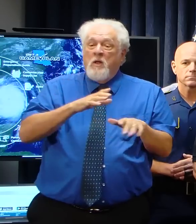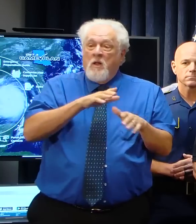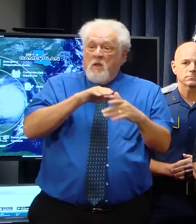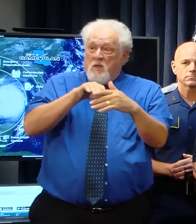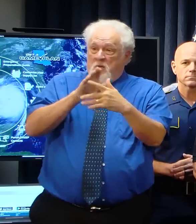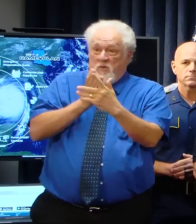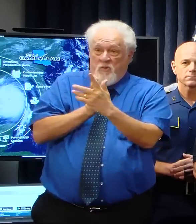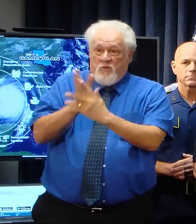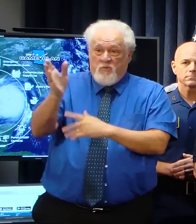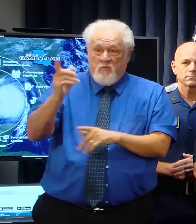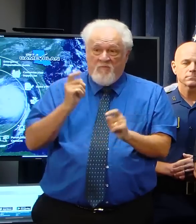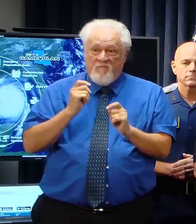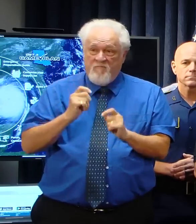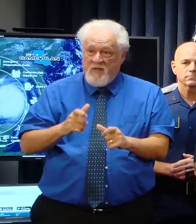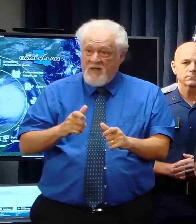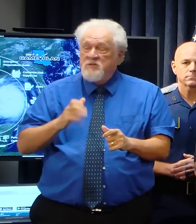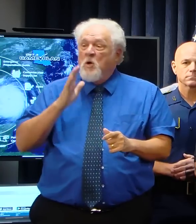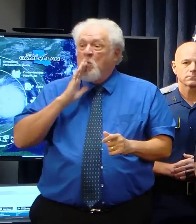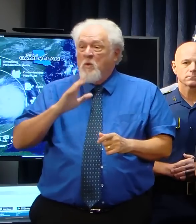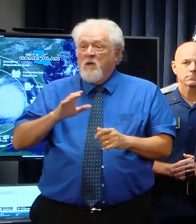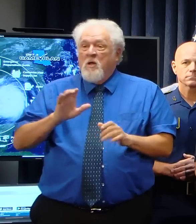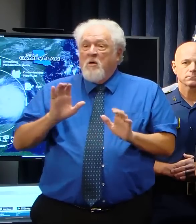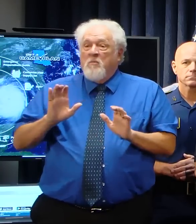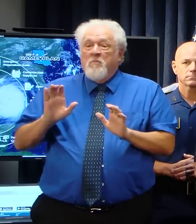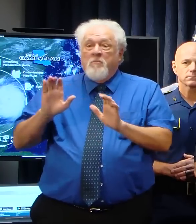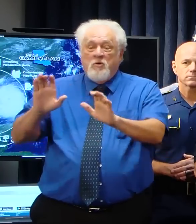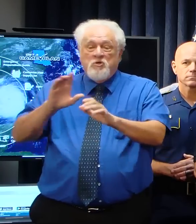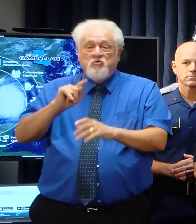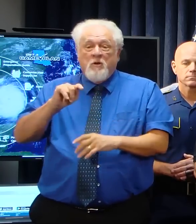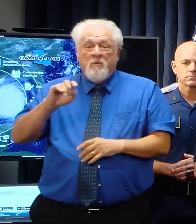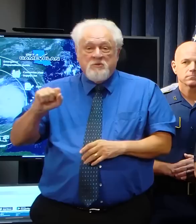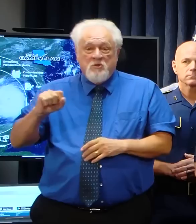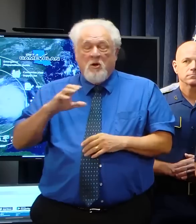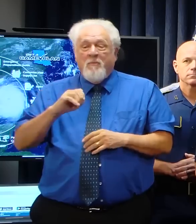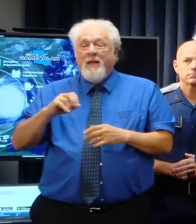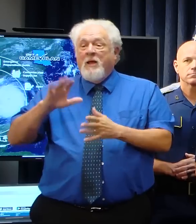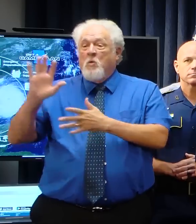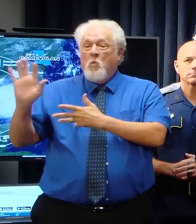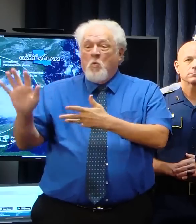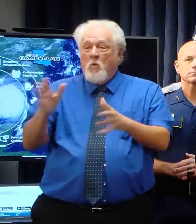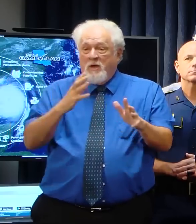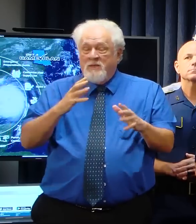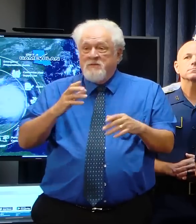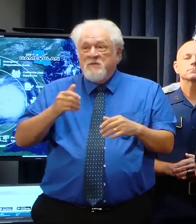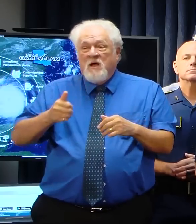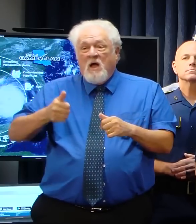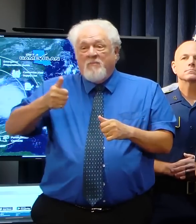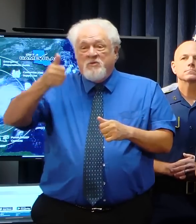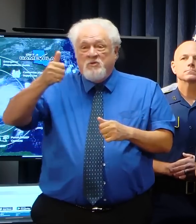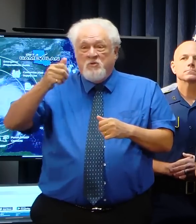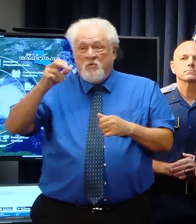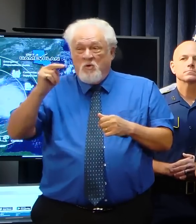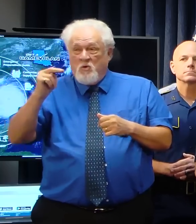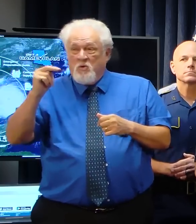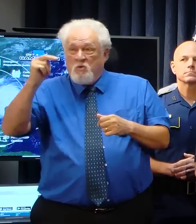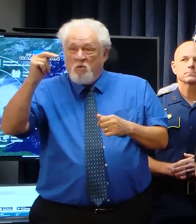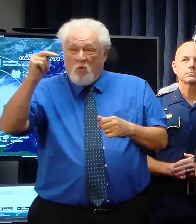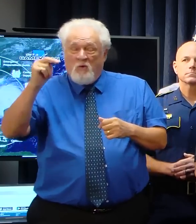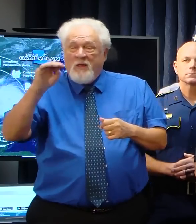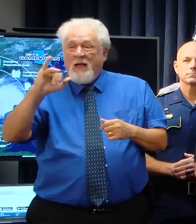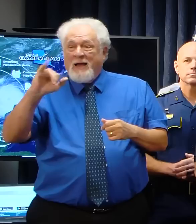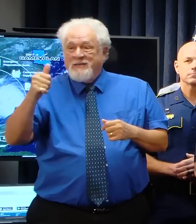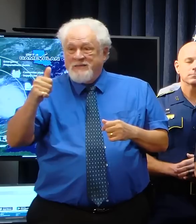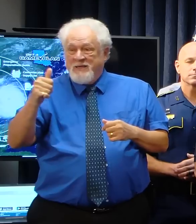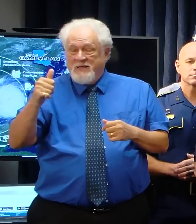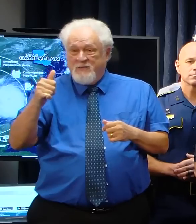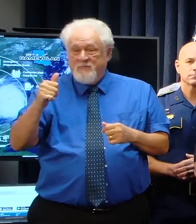relatively quickly, it's also going to drive those tropical storm and hurricane force winds up to and north of the